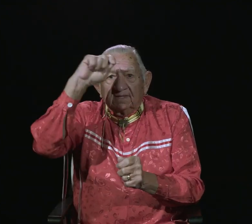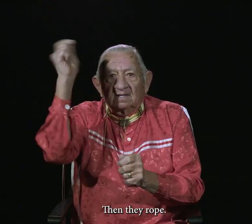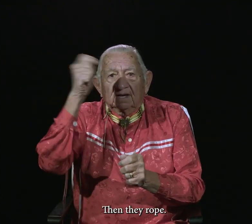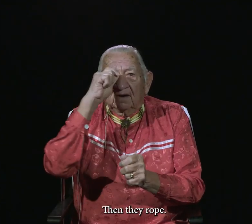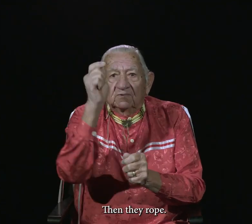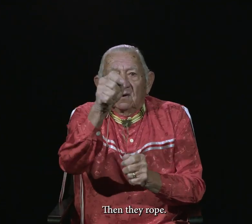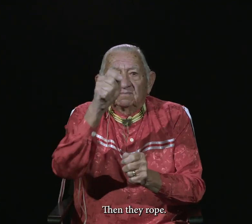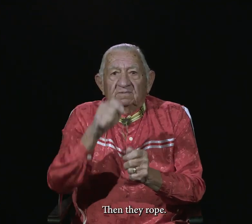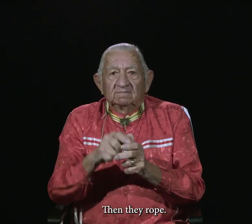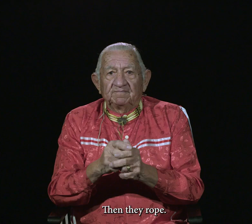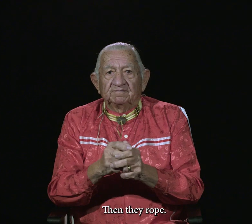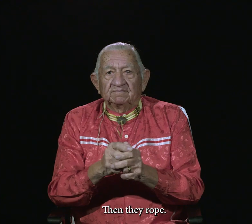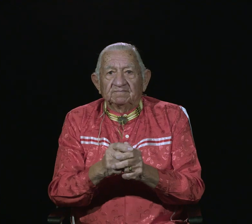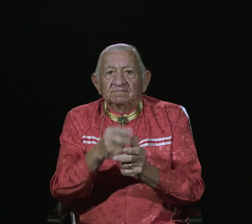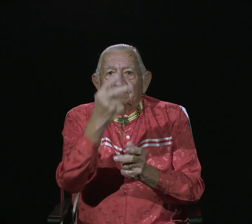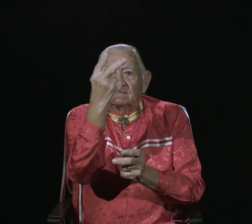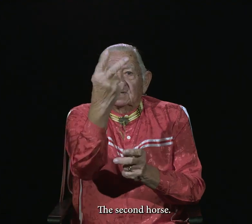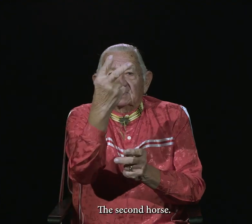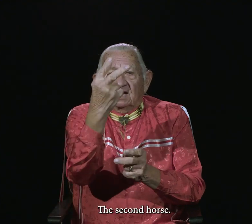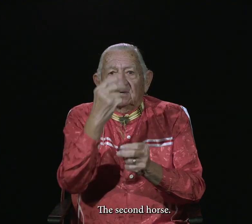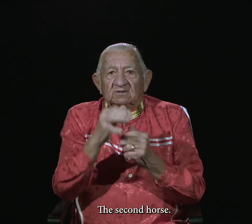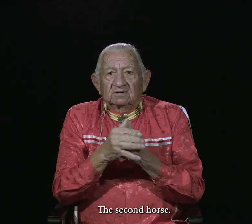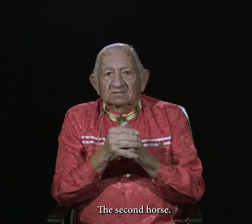Then they roped the 2nd horse.